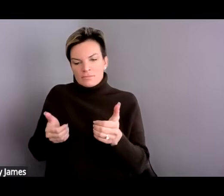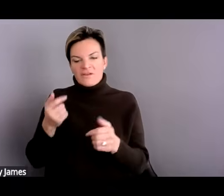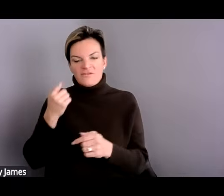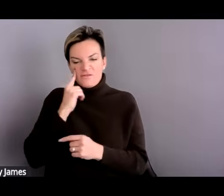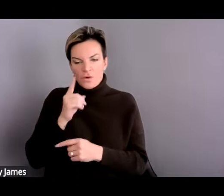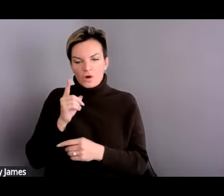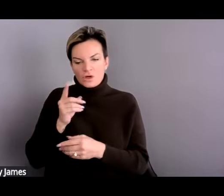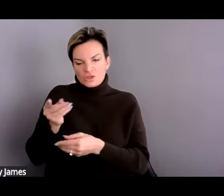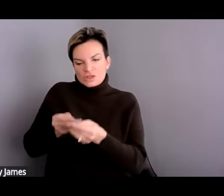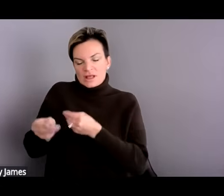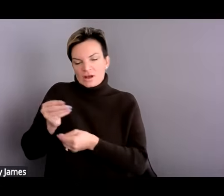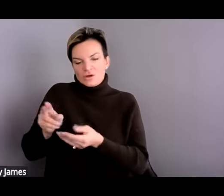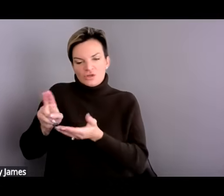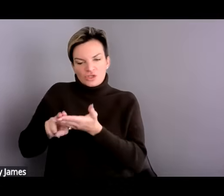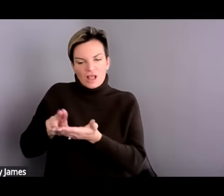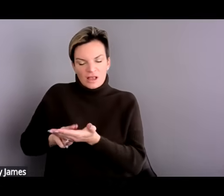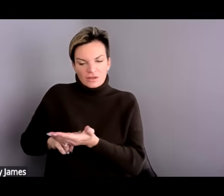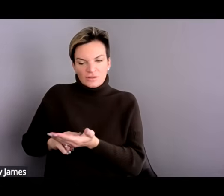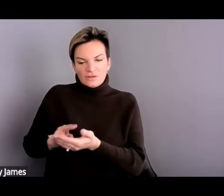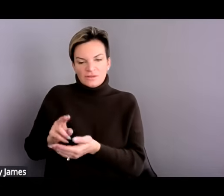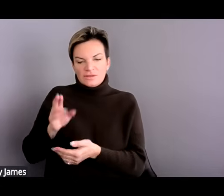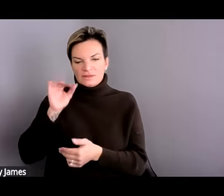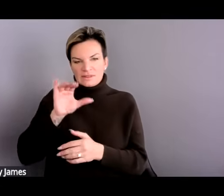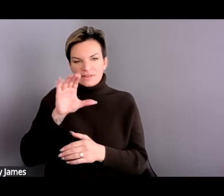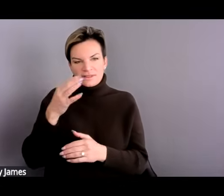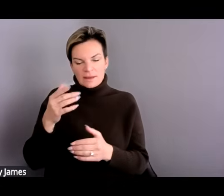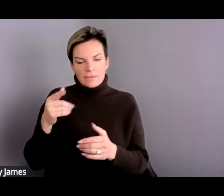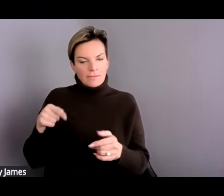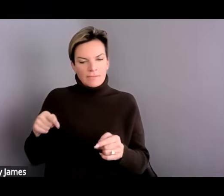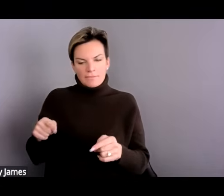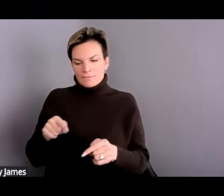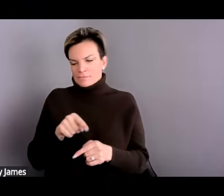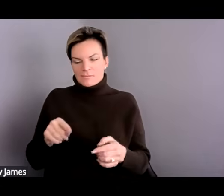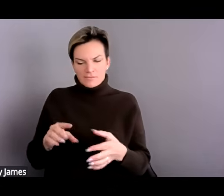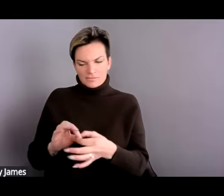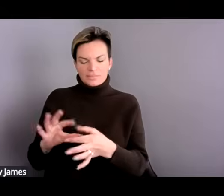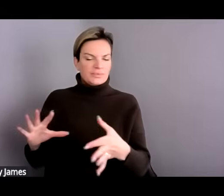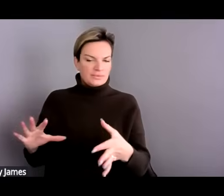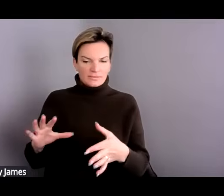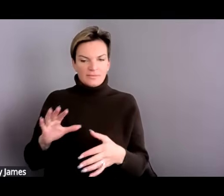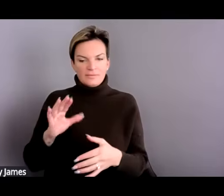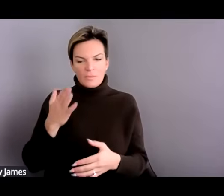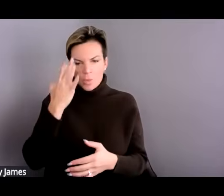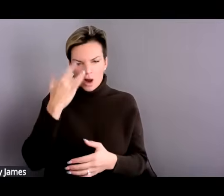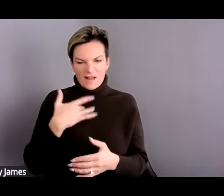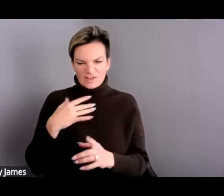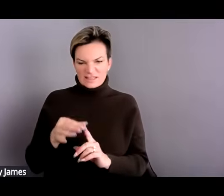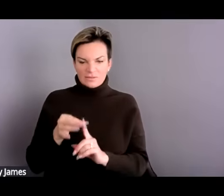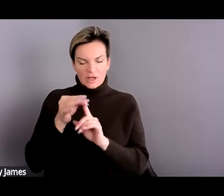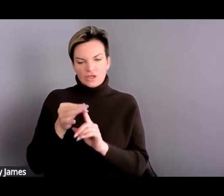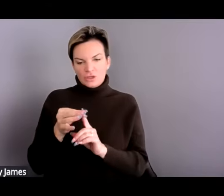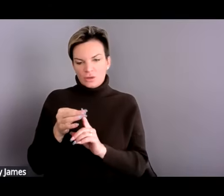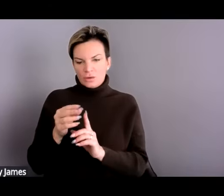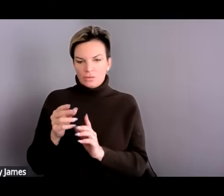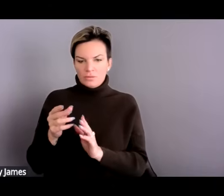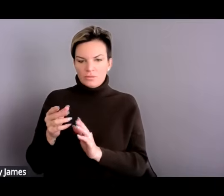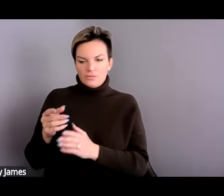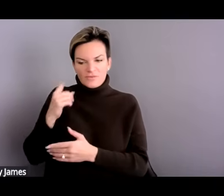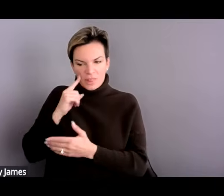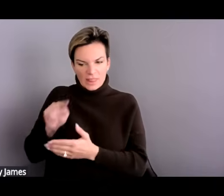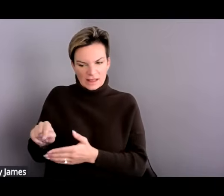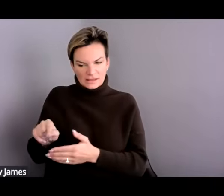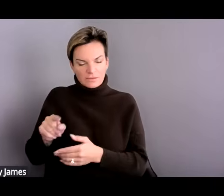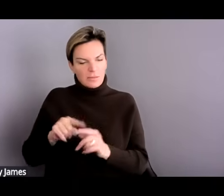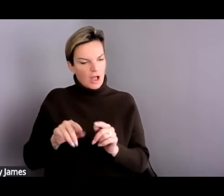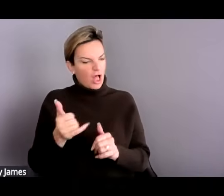And it just, there seems to be a disconnect. Why do you have a special carve out for that? Why not have a special carve out for some of these others,